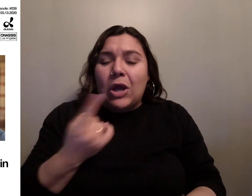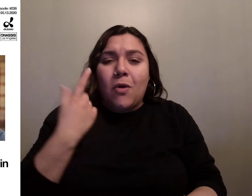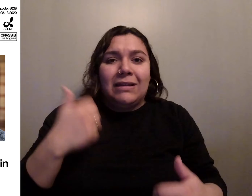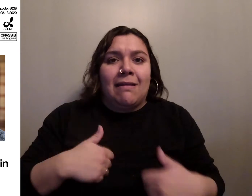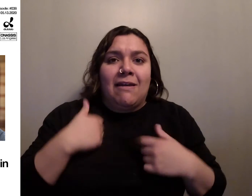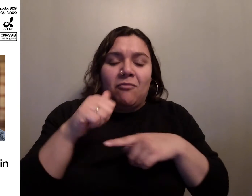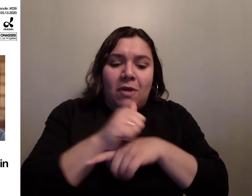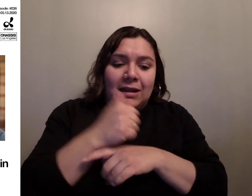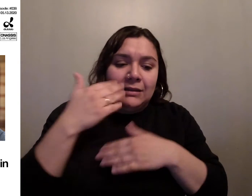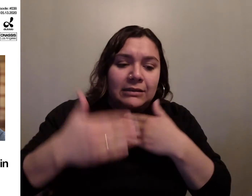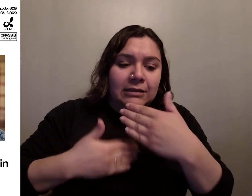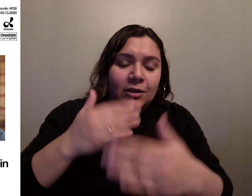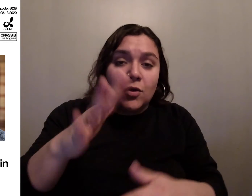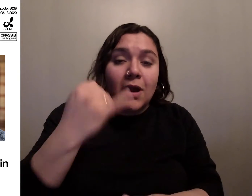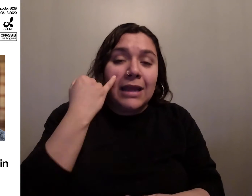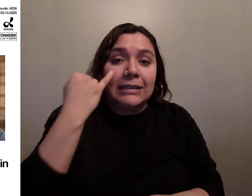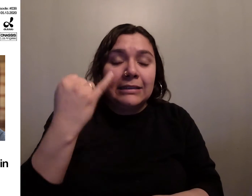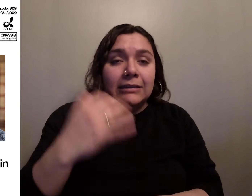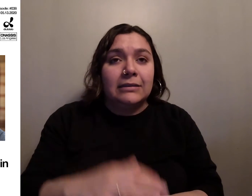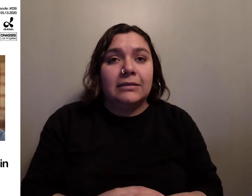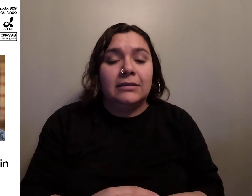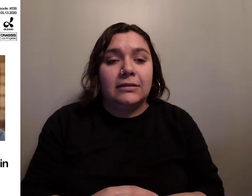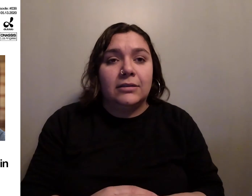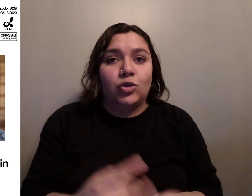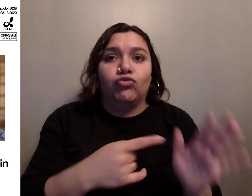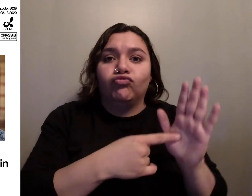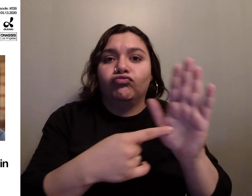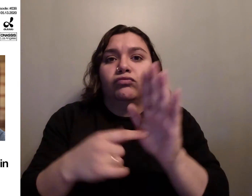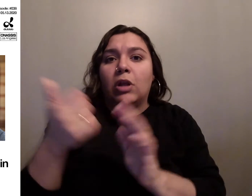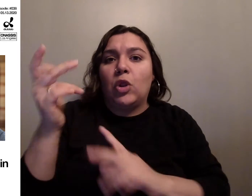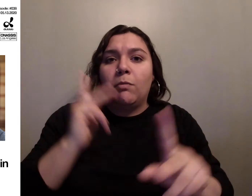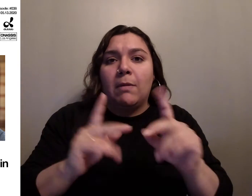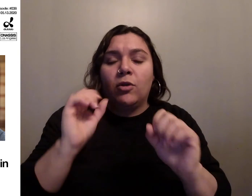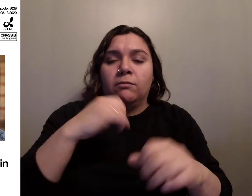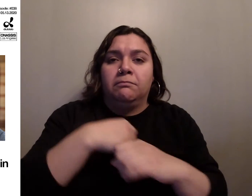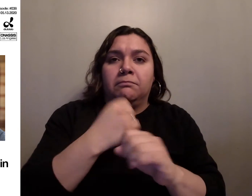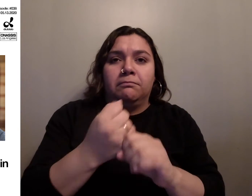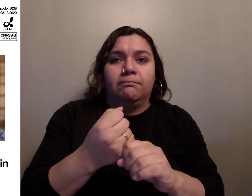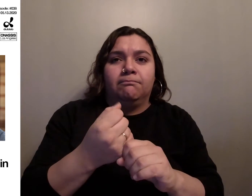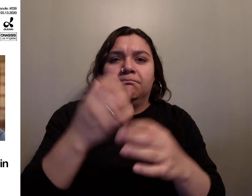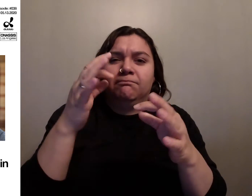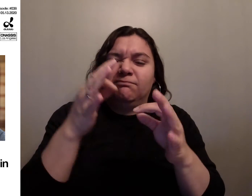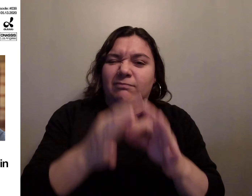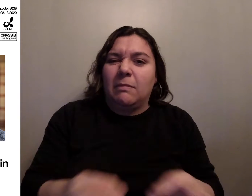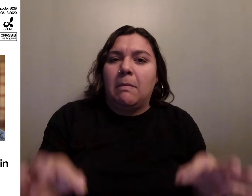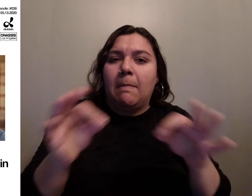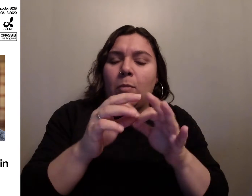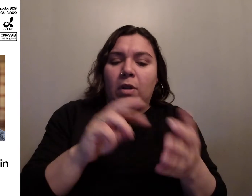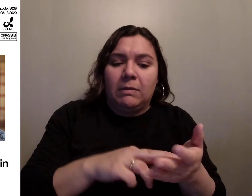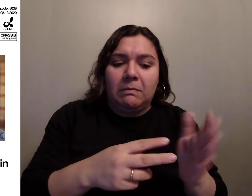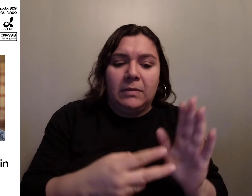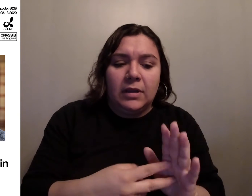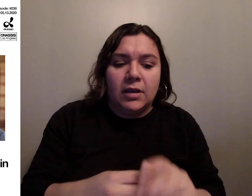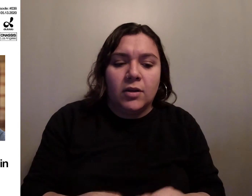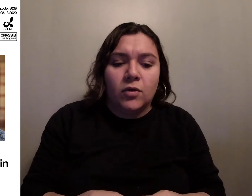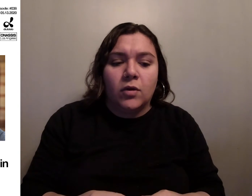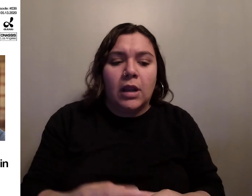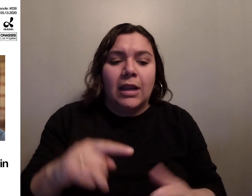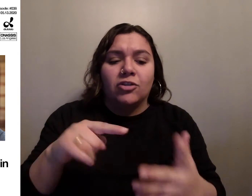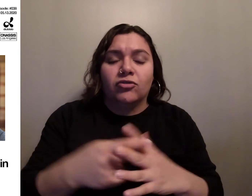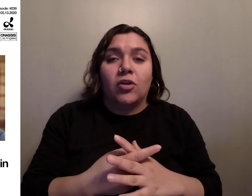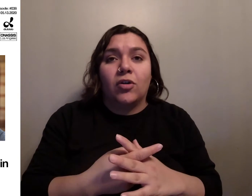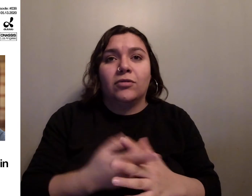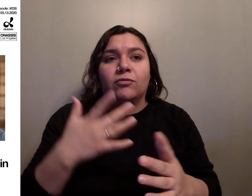it, it is a continuous life practice where you put your ideas in front of people to create useful